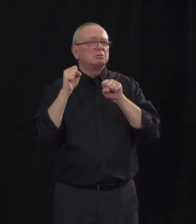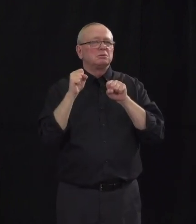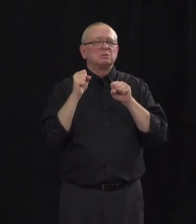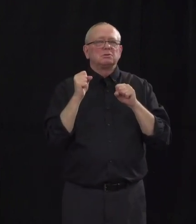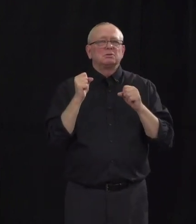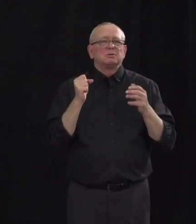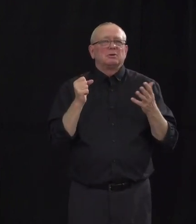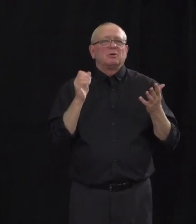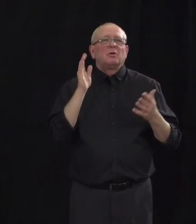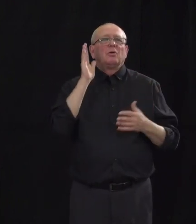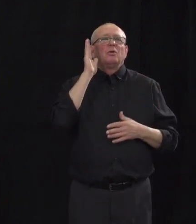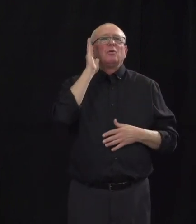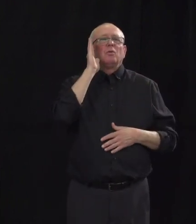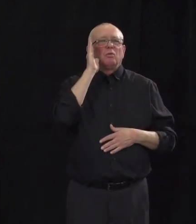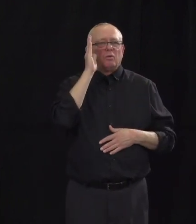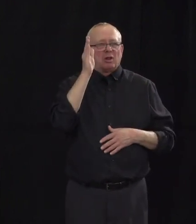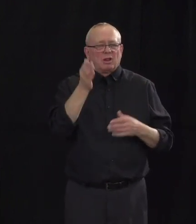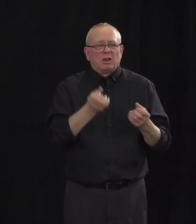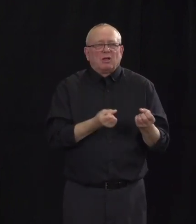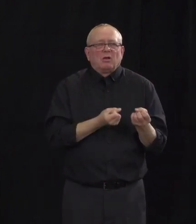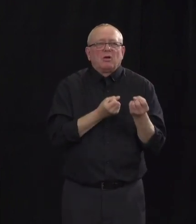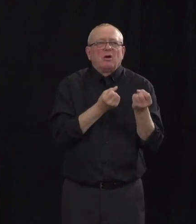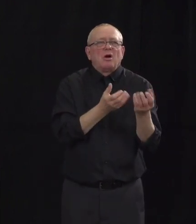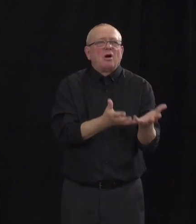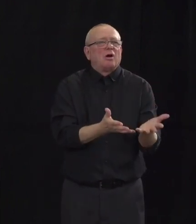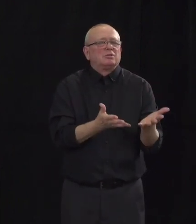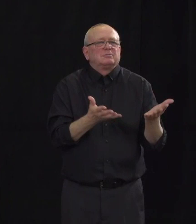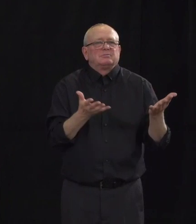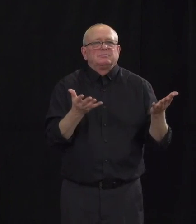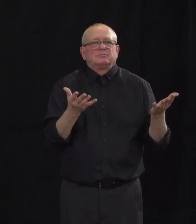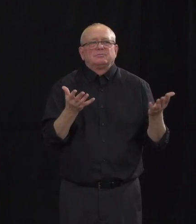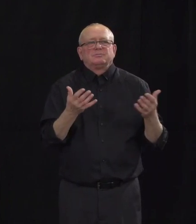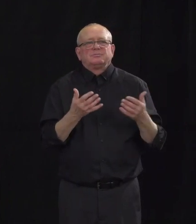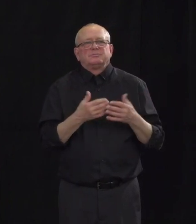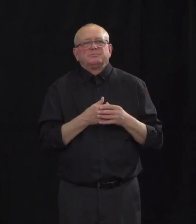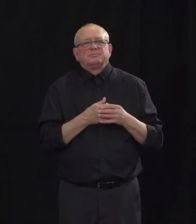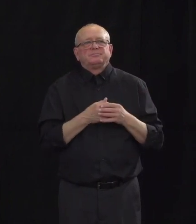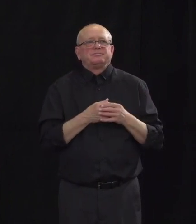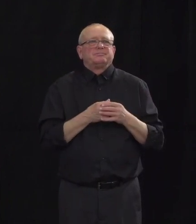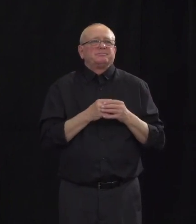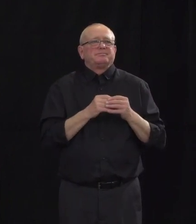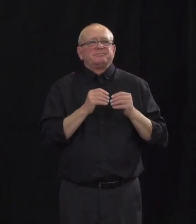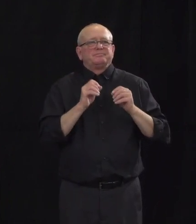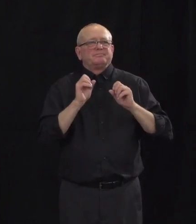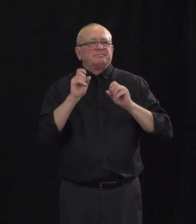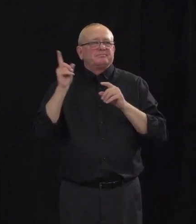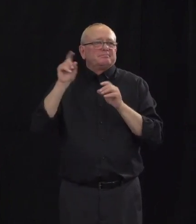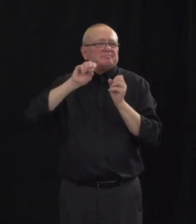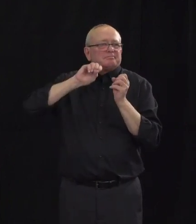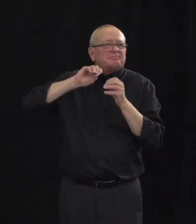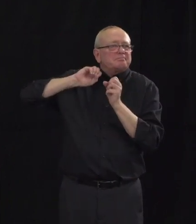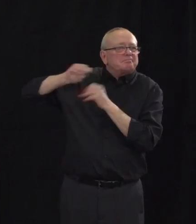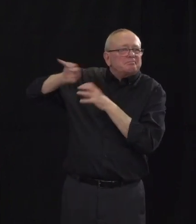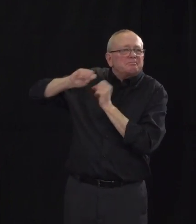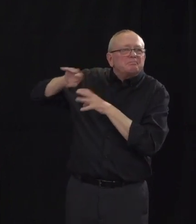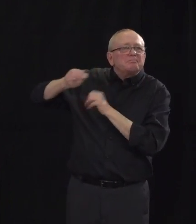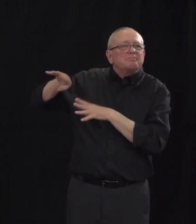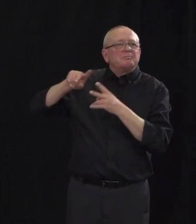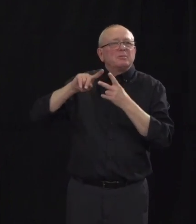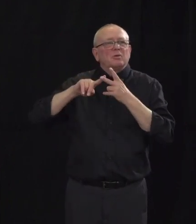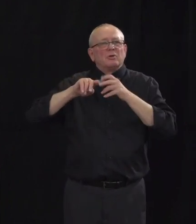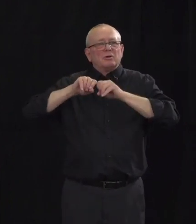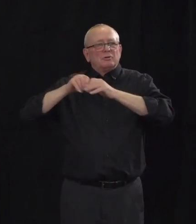the inventories and storage tanks to tank tops, first the Gulf, then I'm concerned that's going to back up to the